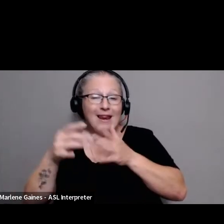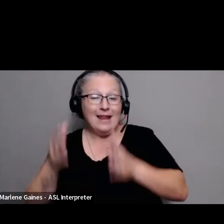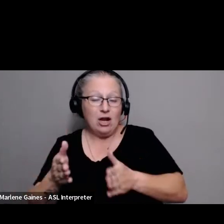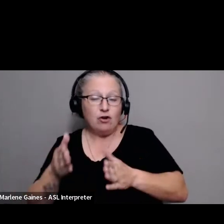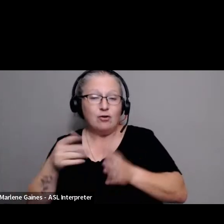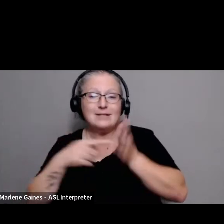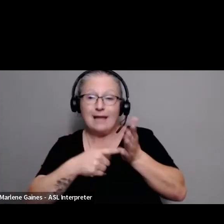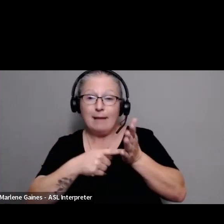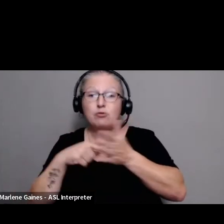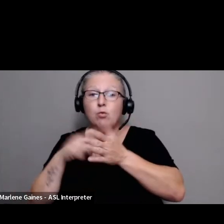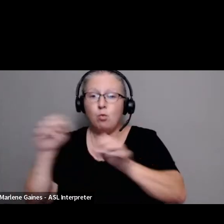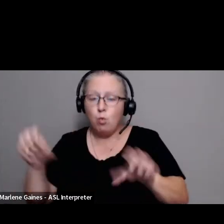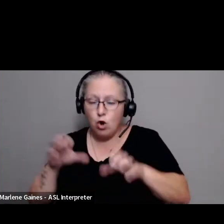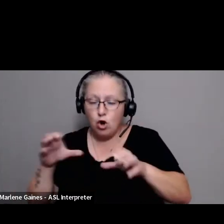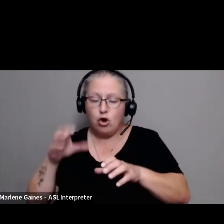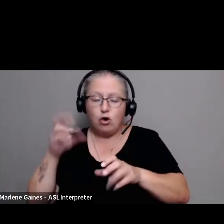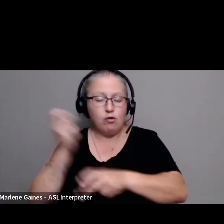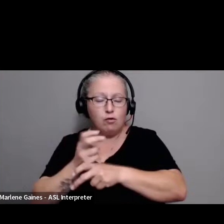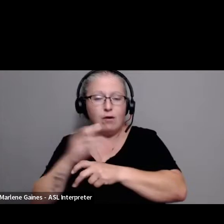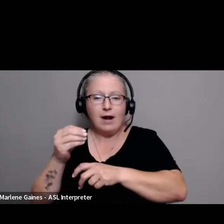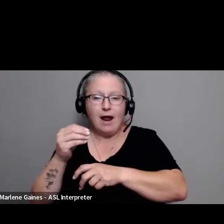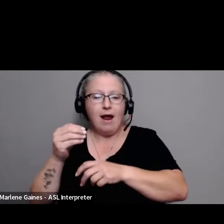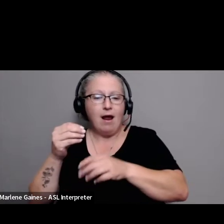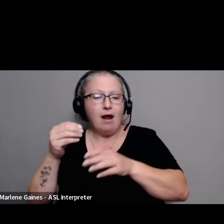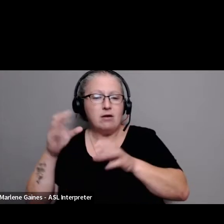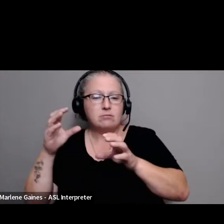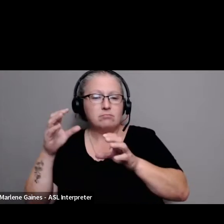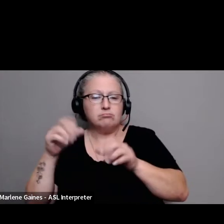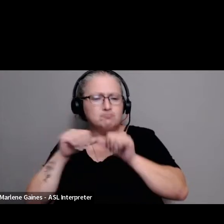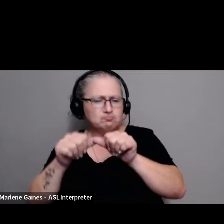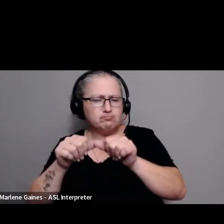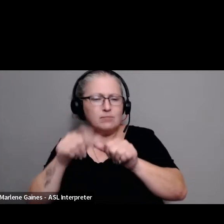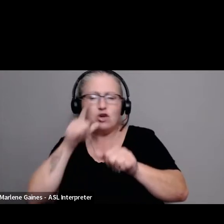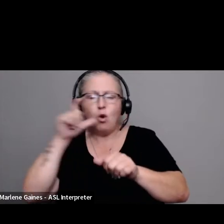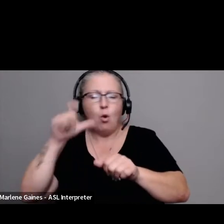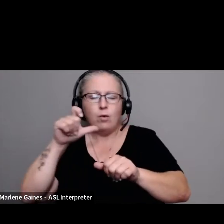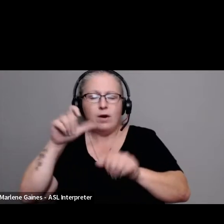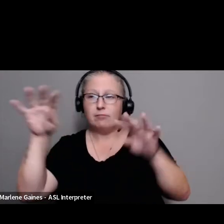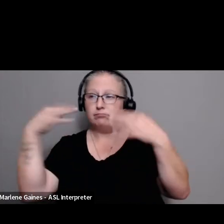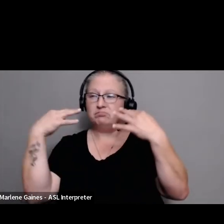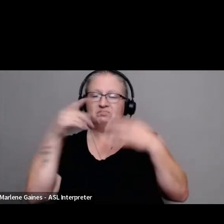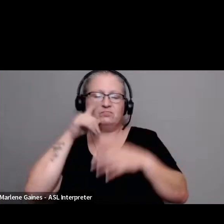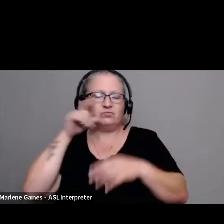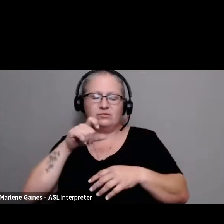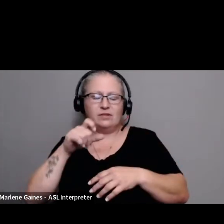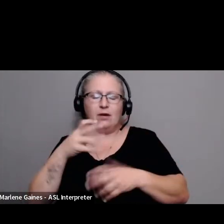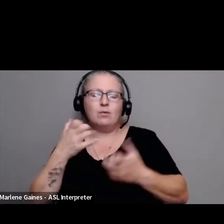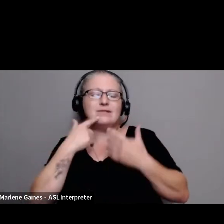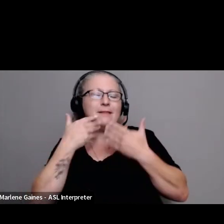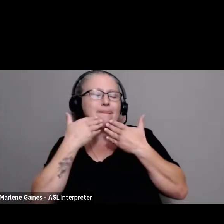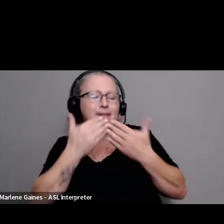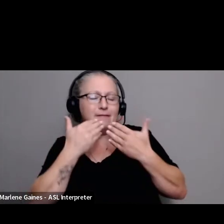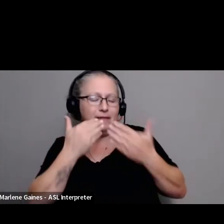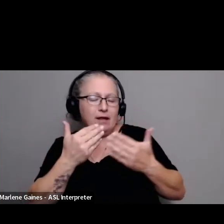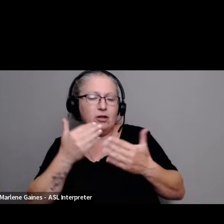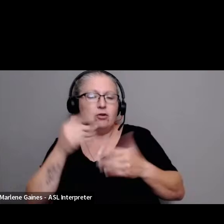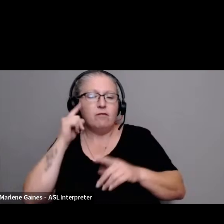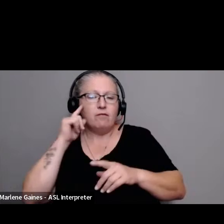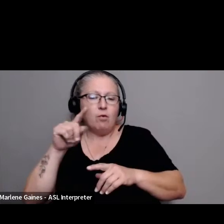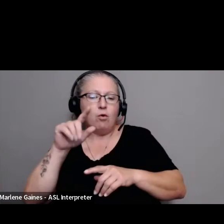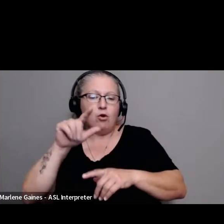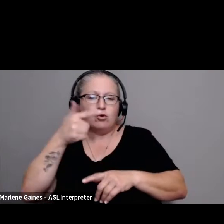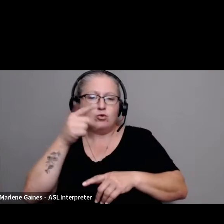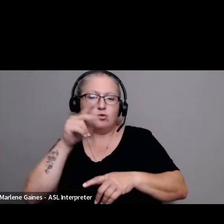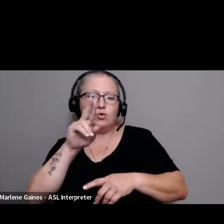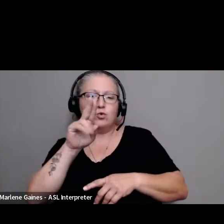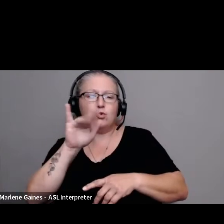working diligently and conscientiously without needing the spotlight. So just big thanks to